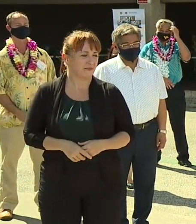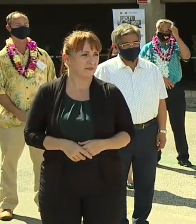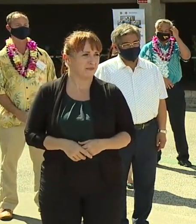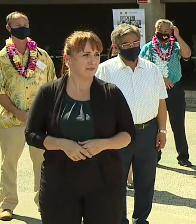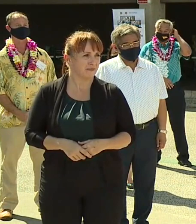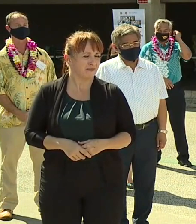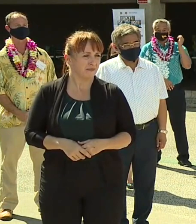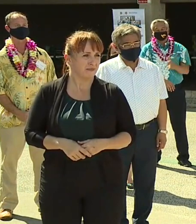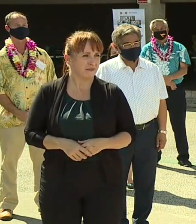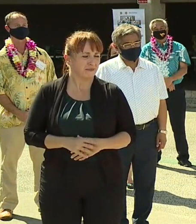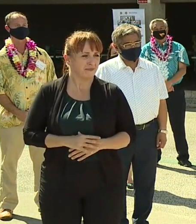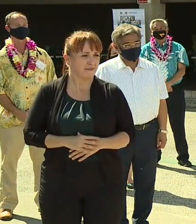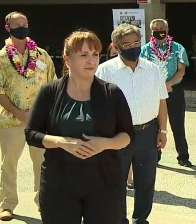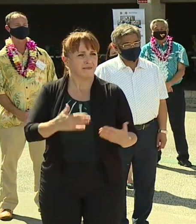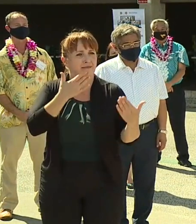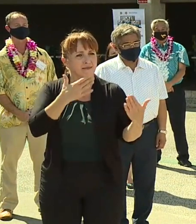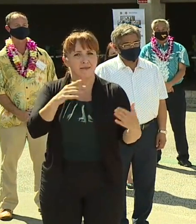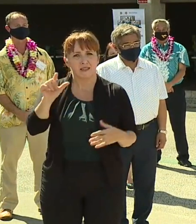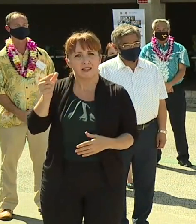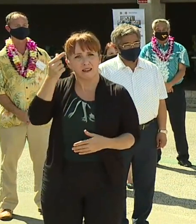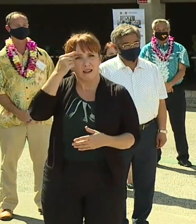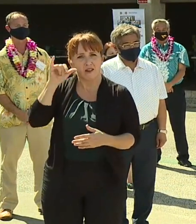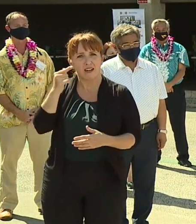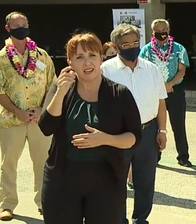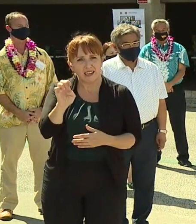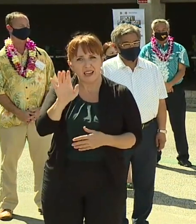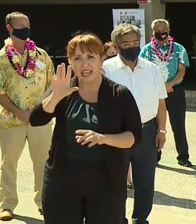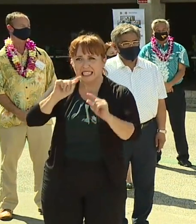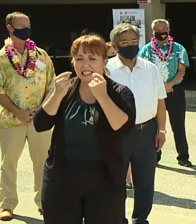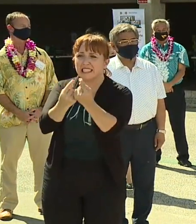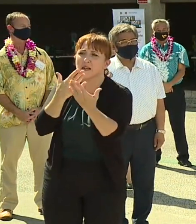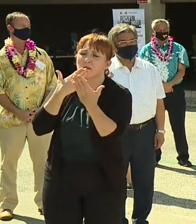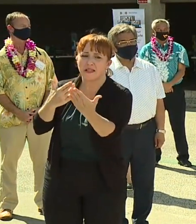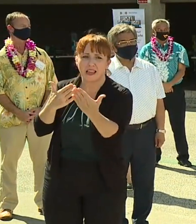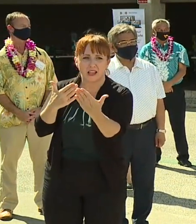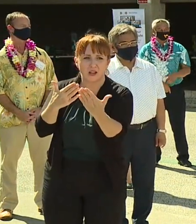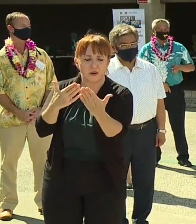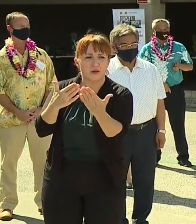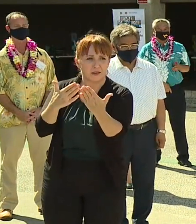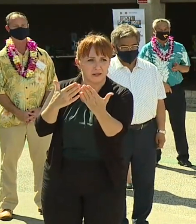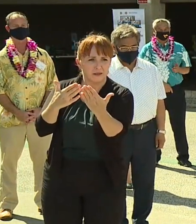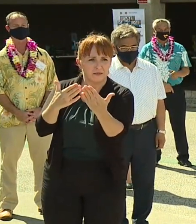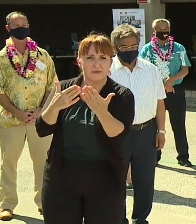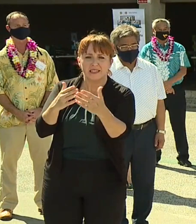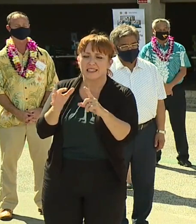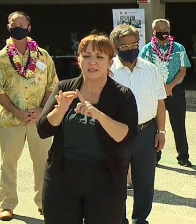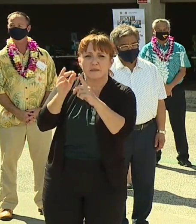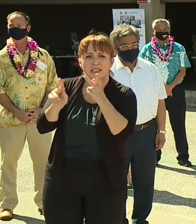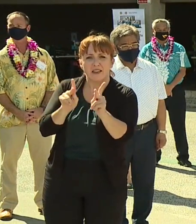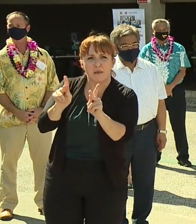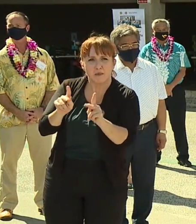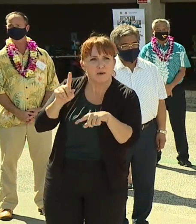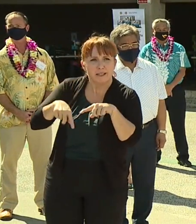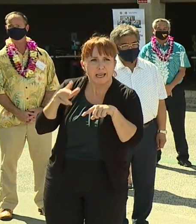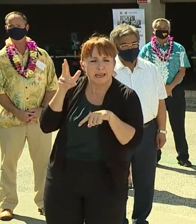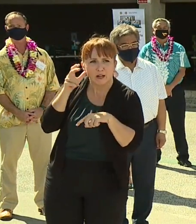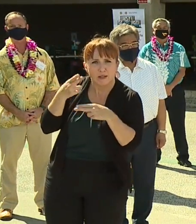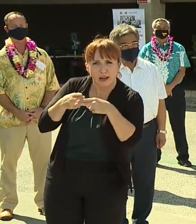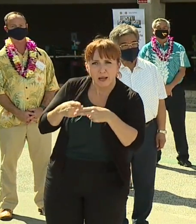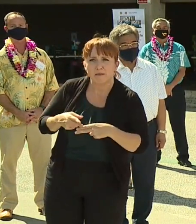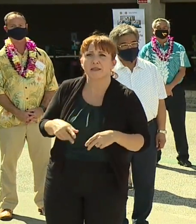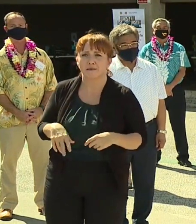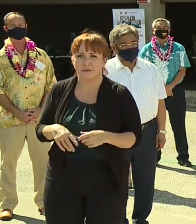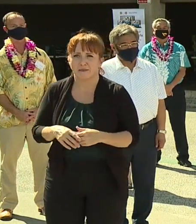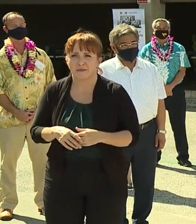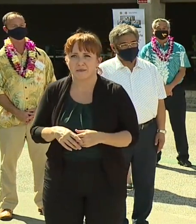Couple more things again, and you know, a thank you to Governor Ige and his team, particularly Fort Fujigami, West Yonamine. We want